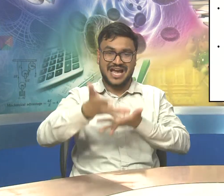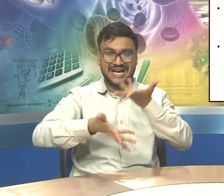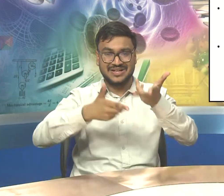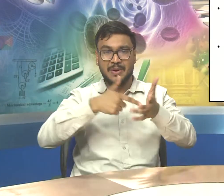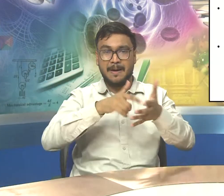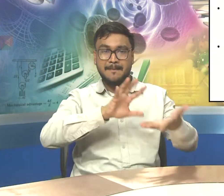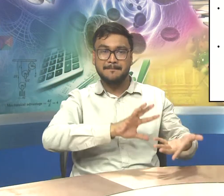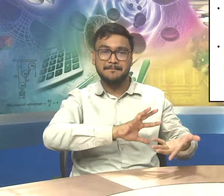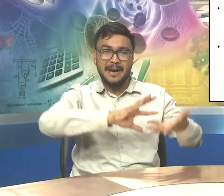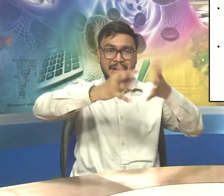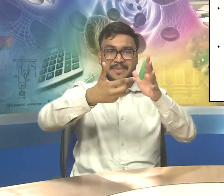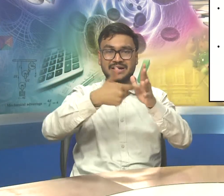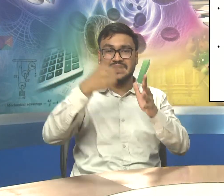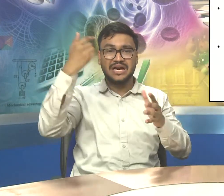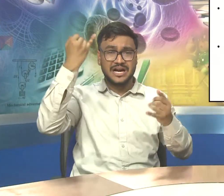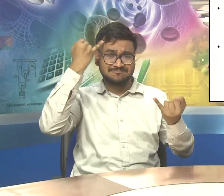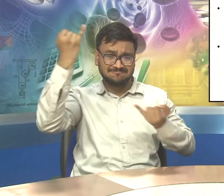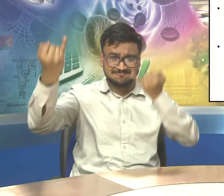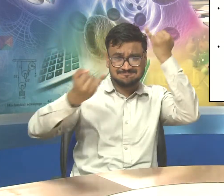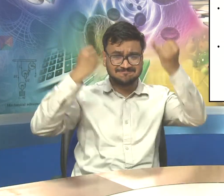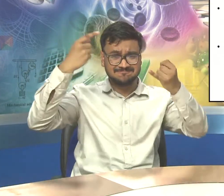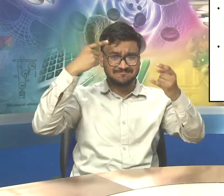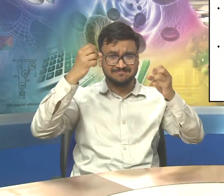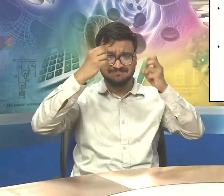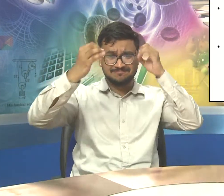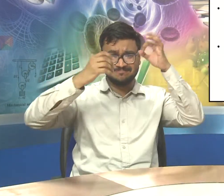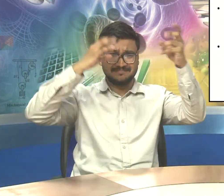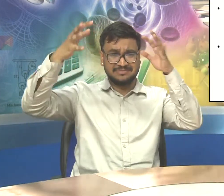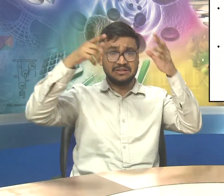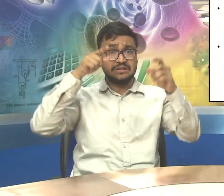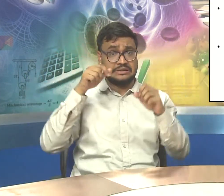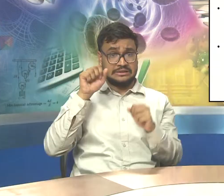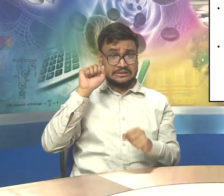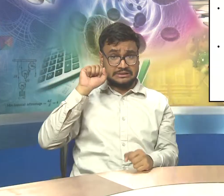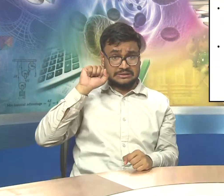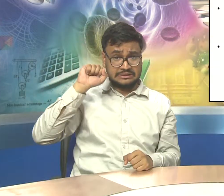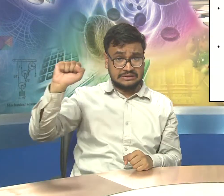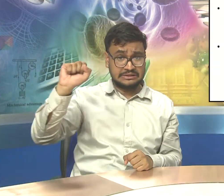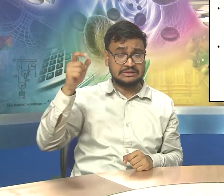Deaf people themselves have created sign languages.